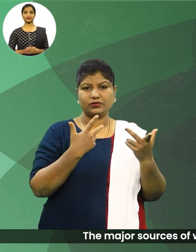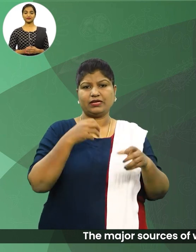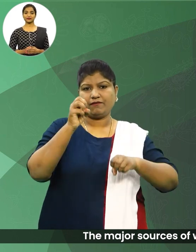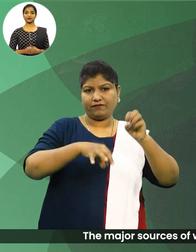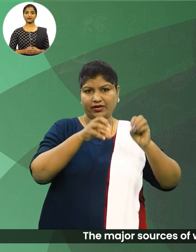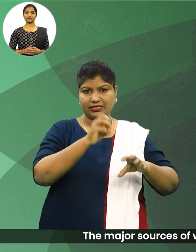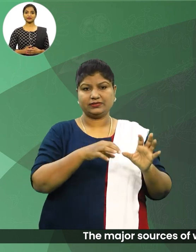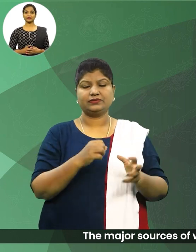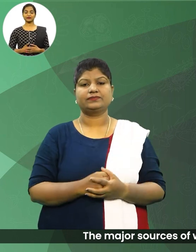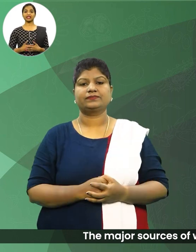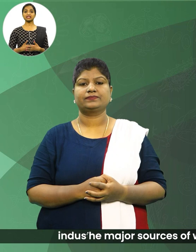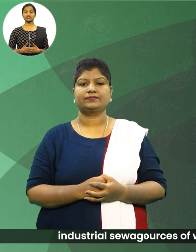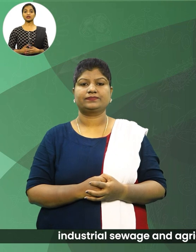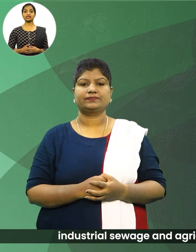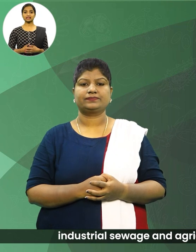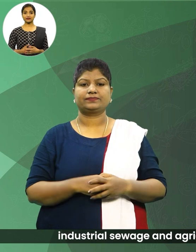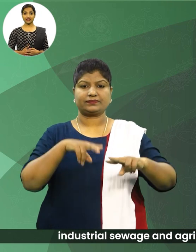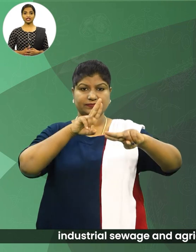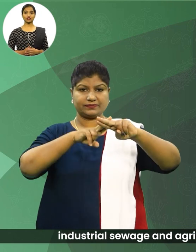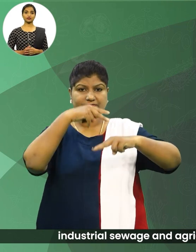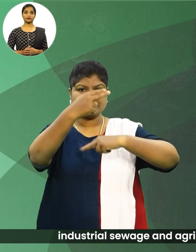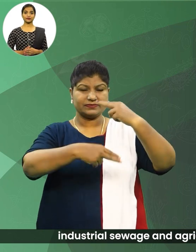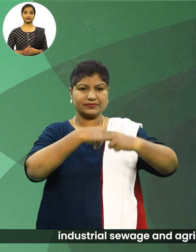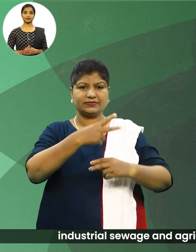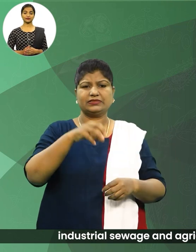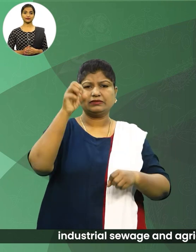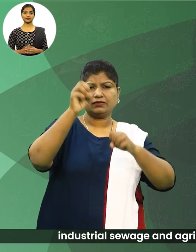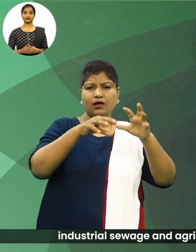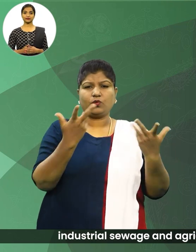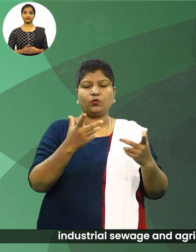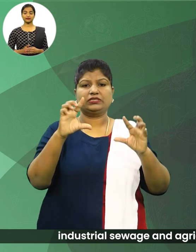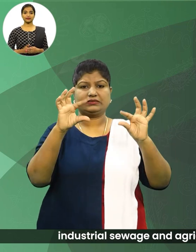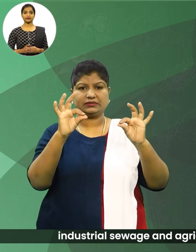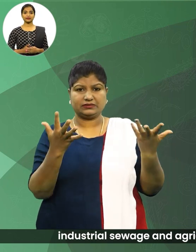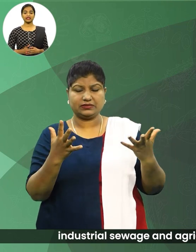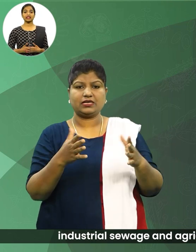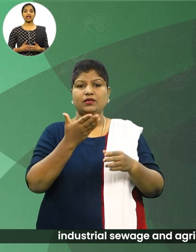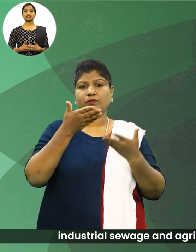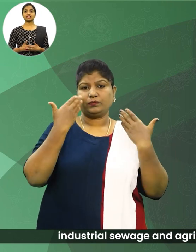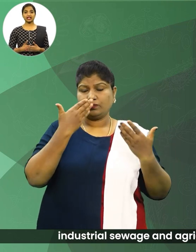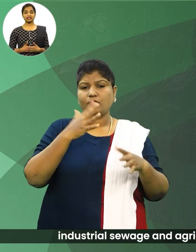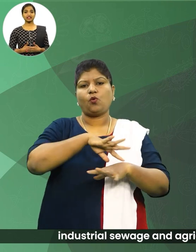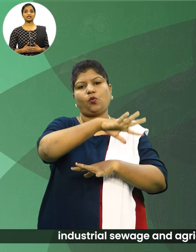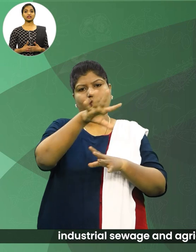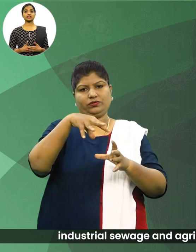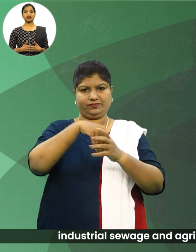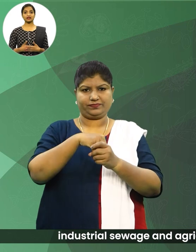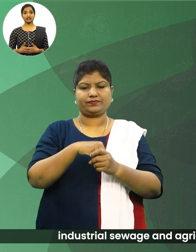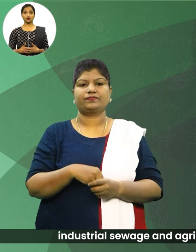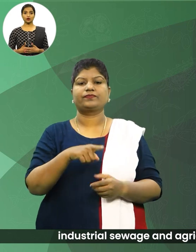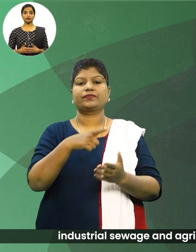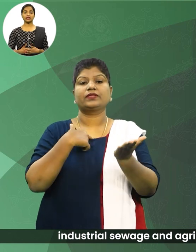industrial sewage and agriculture